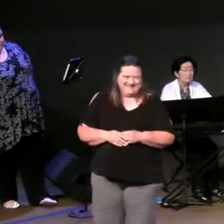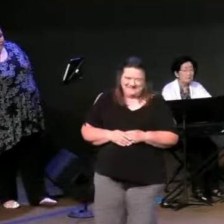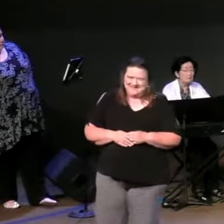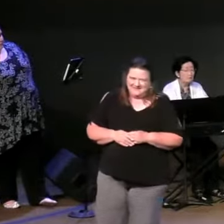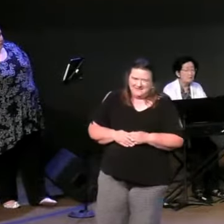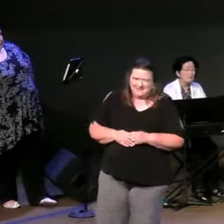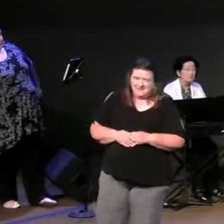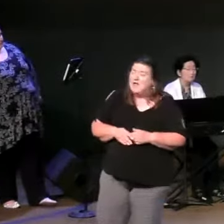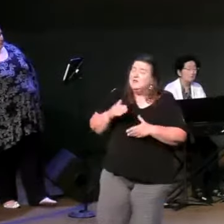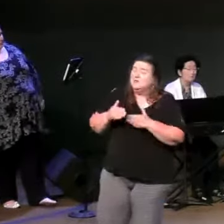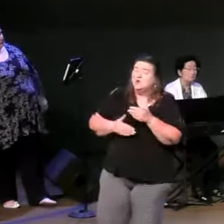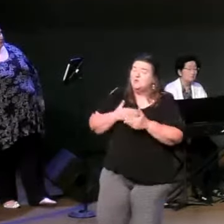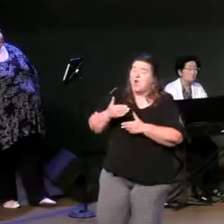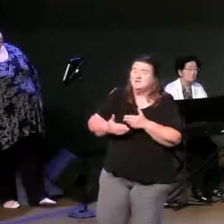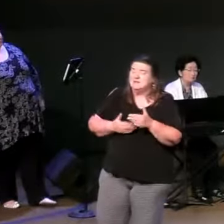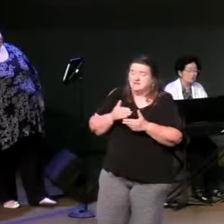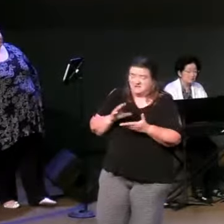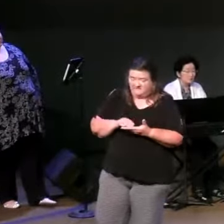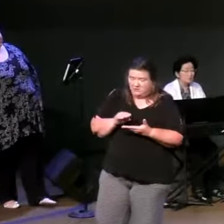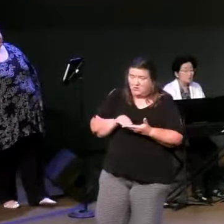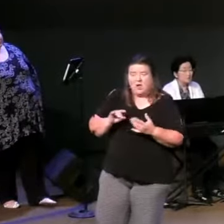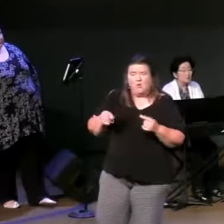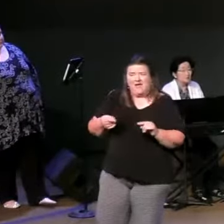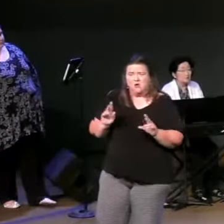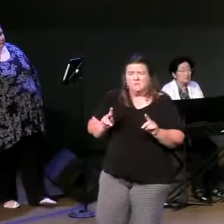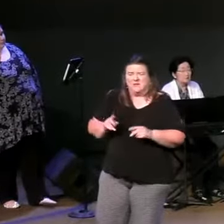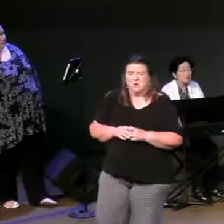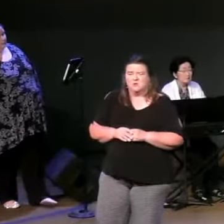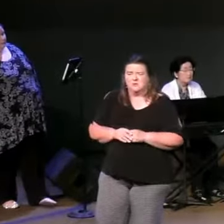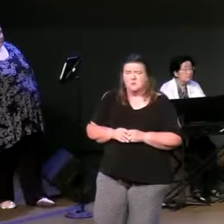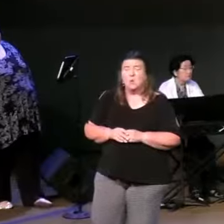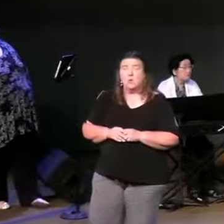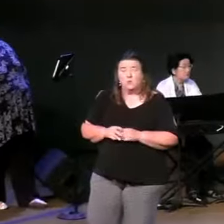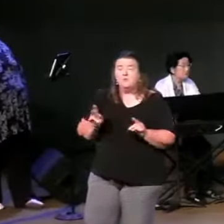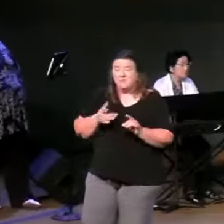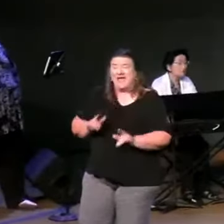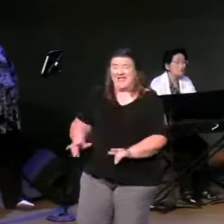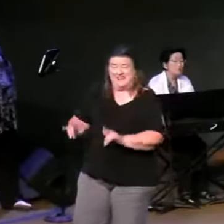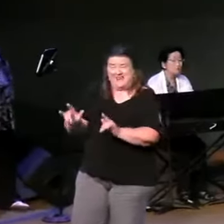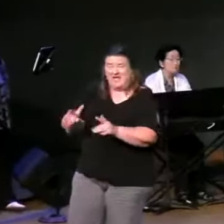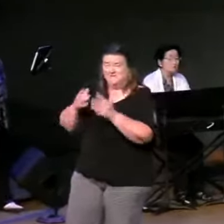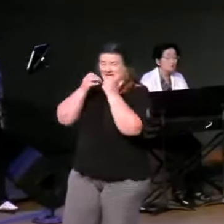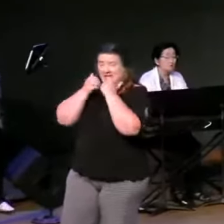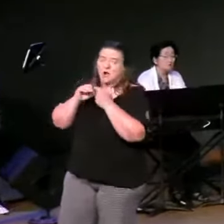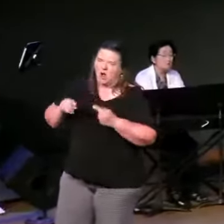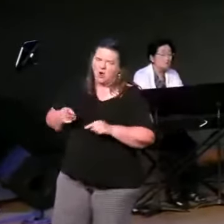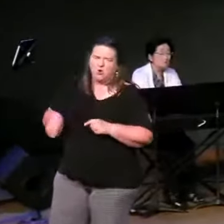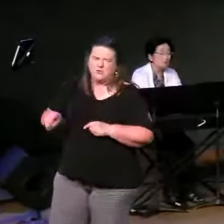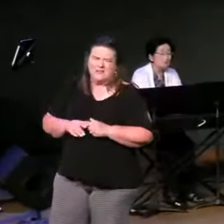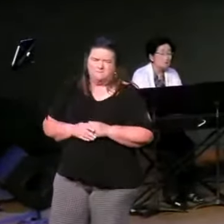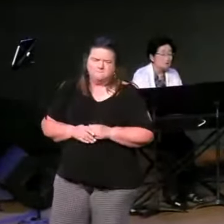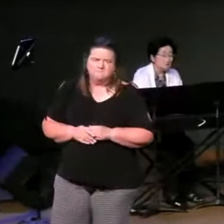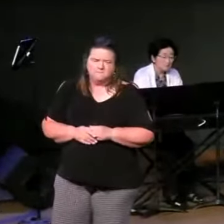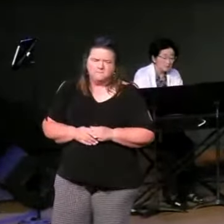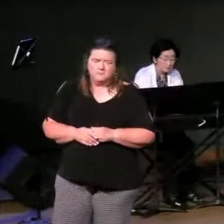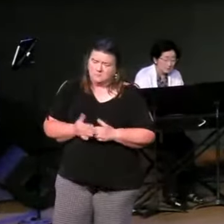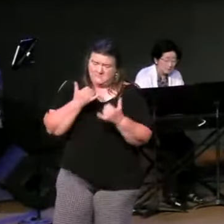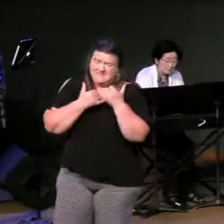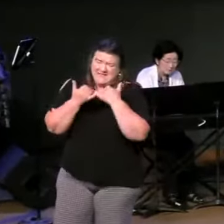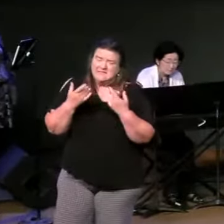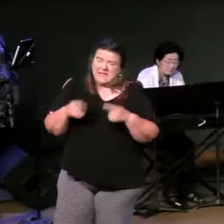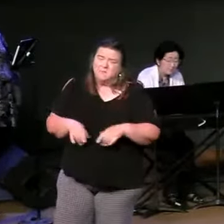And in the process of doing that, I hurt people. People that I love, people that I care about. I made mistakes.